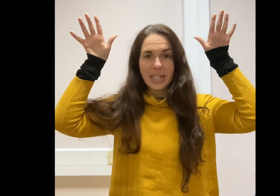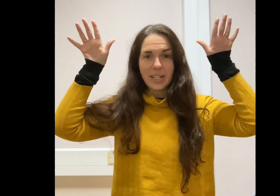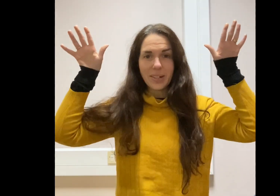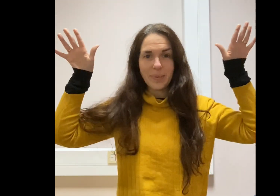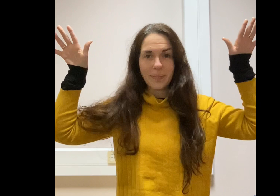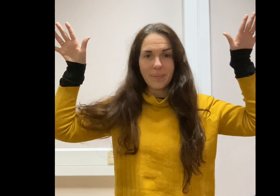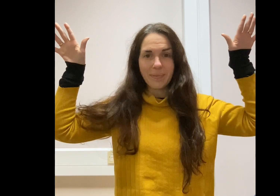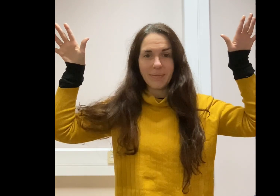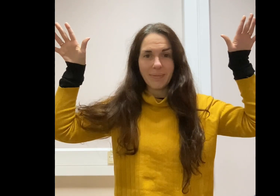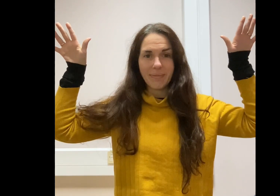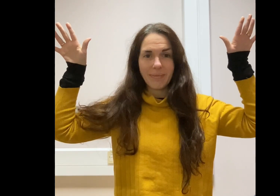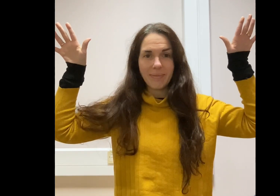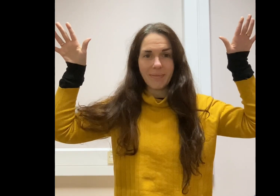Reindeer.